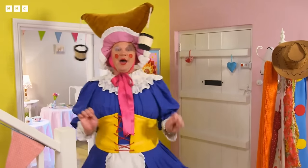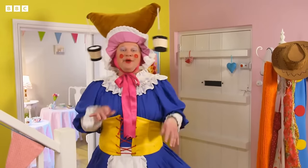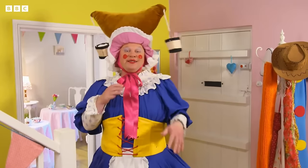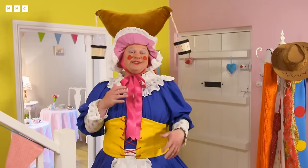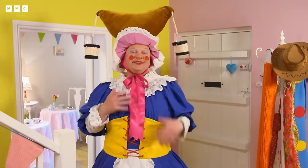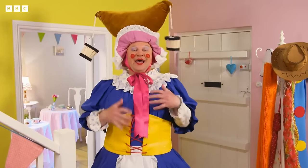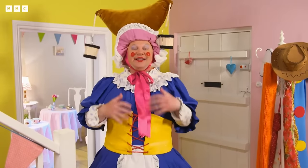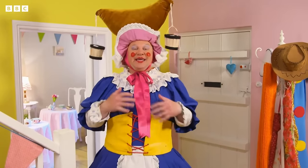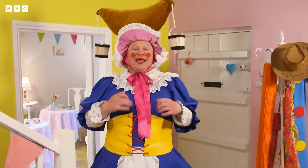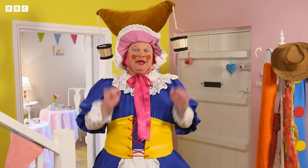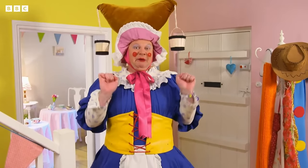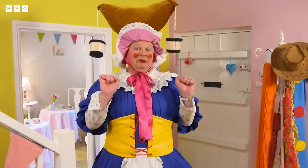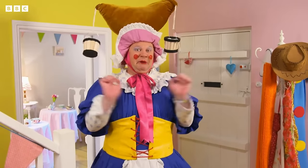How exciting!